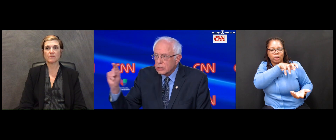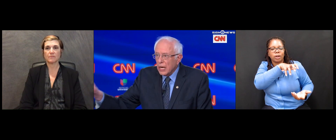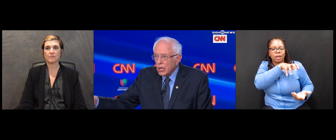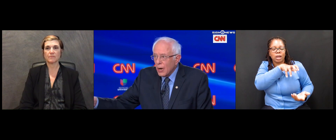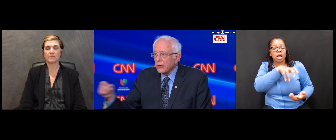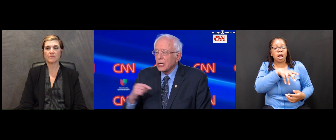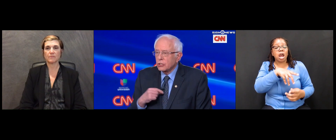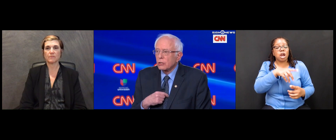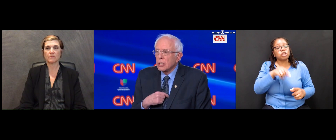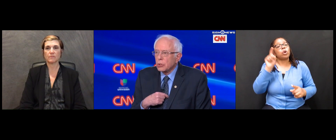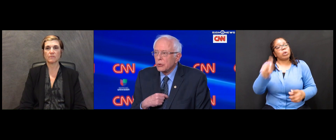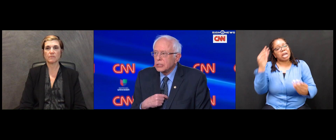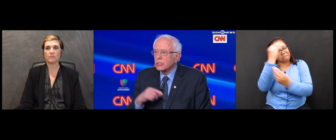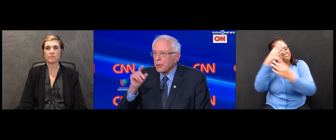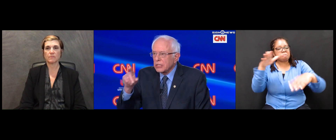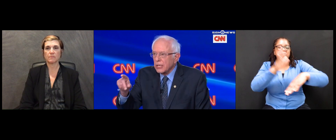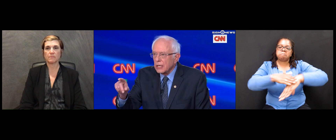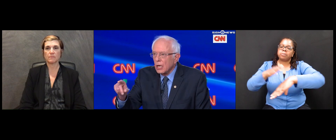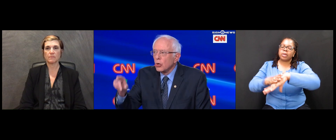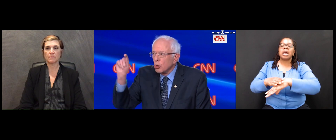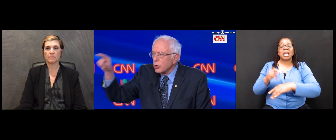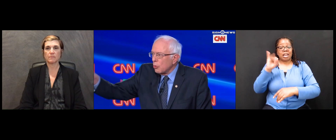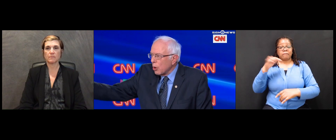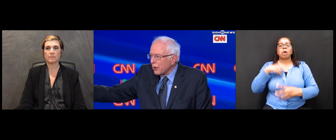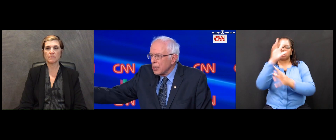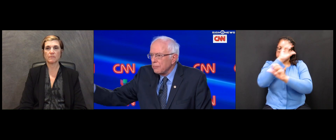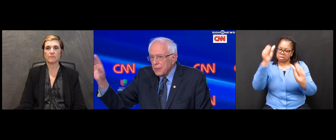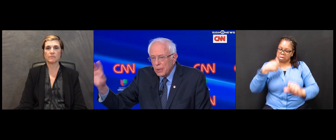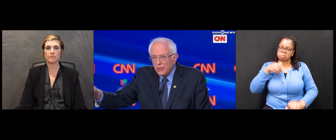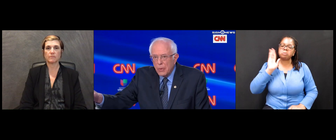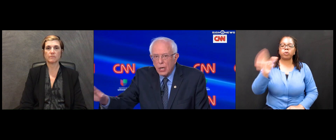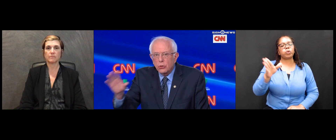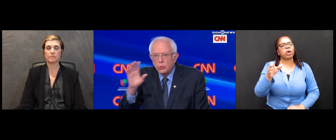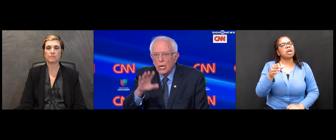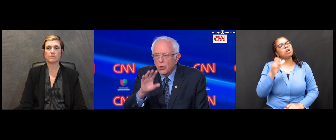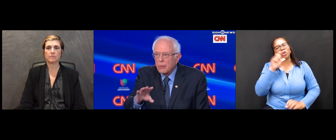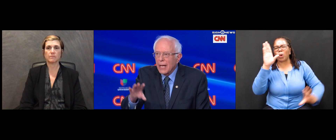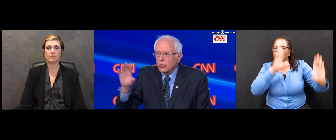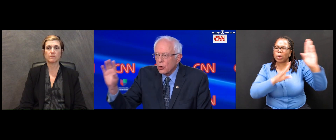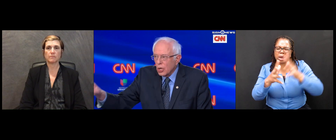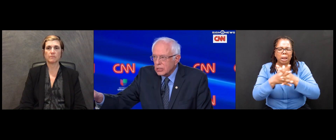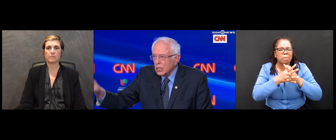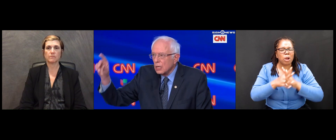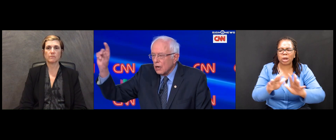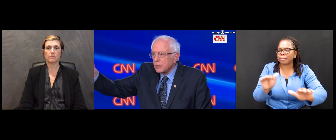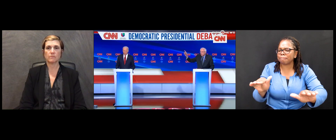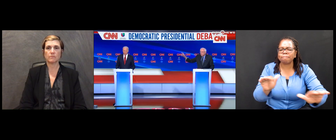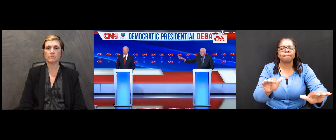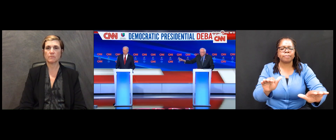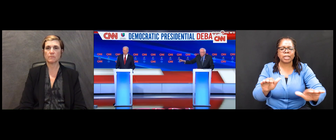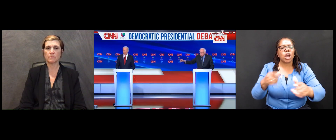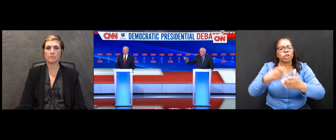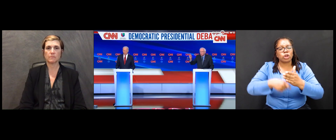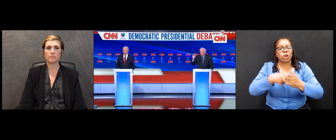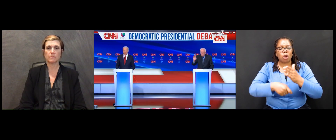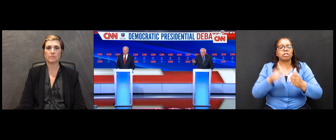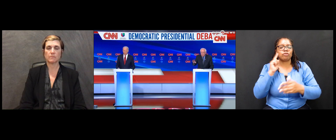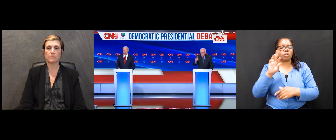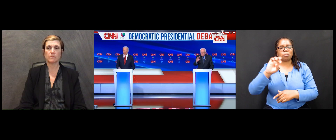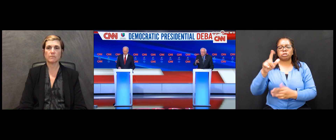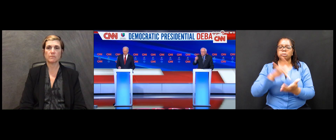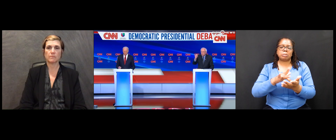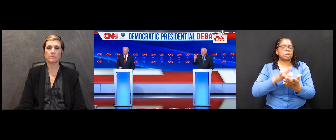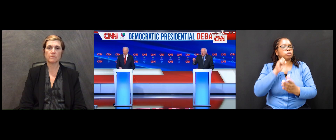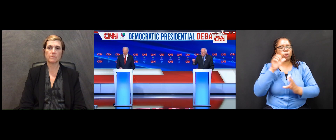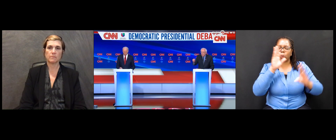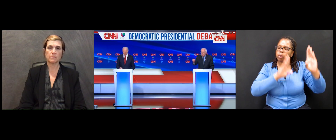the word has got to go out, and I certainly would do this as president. You don't worry, people of America, do not worry about the cost of prescription drugs. Do not worry